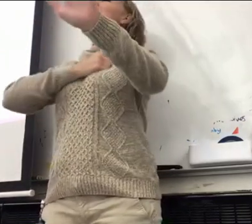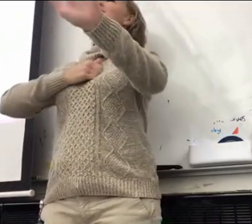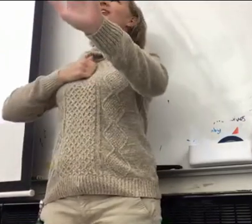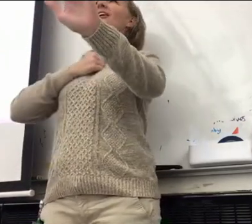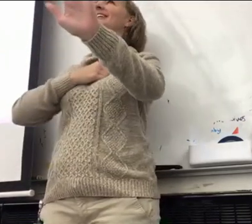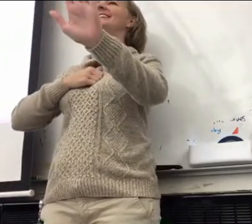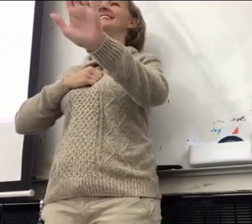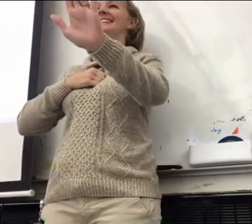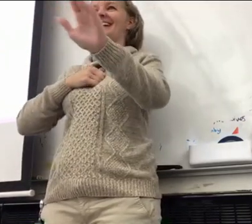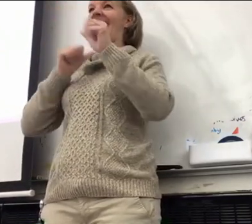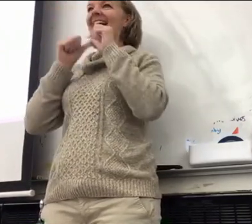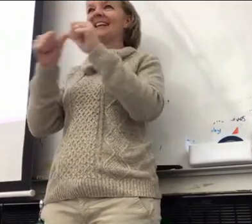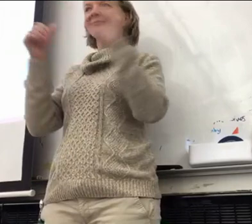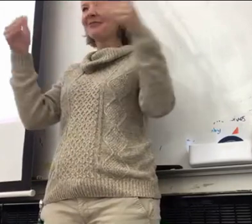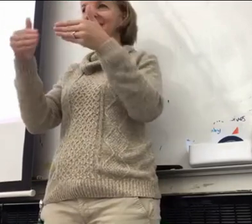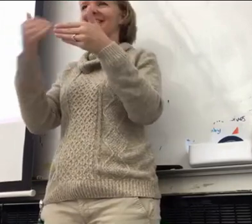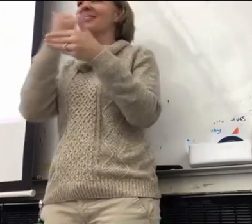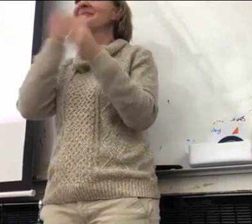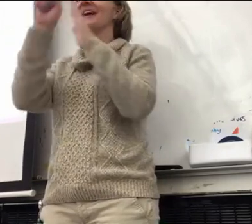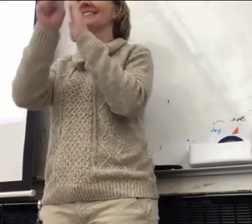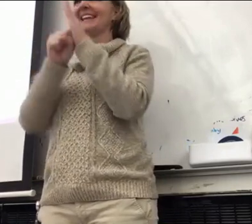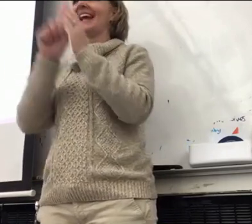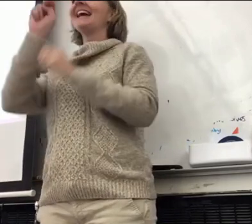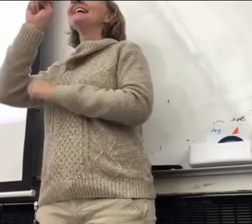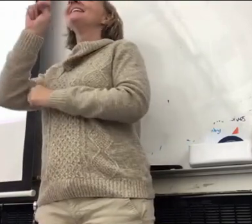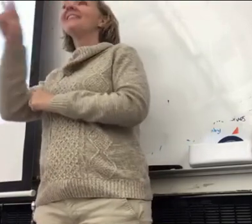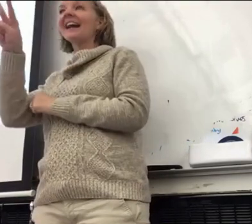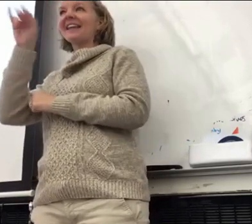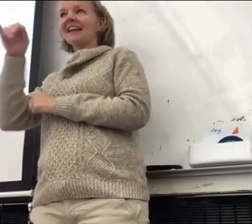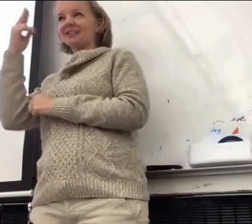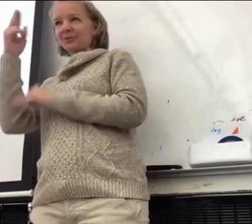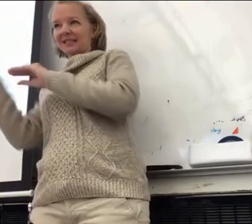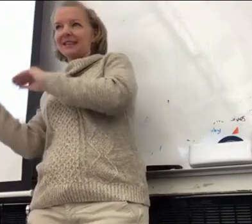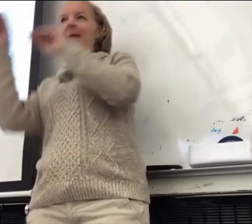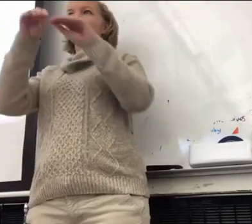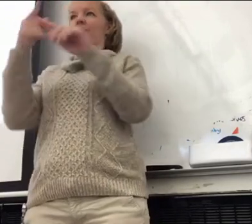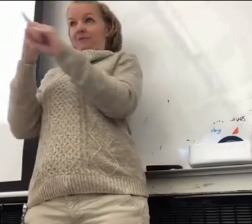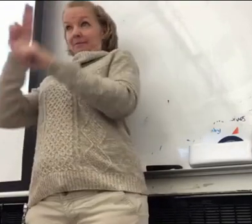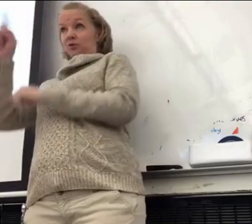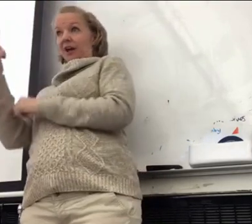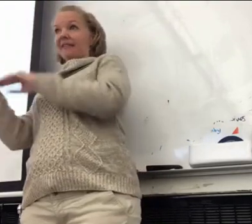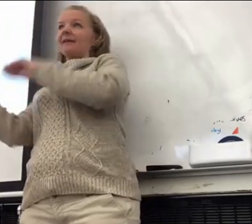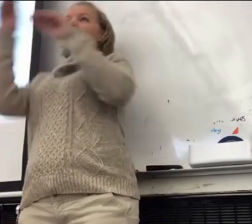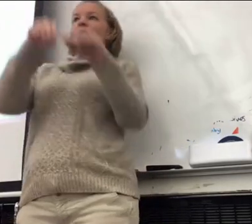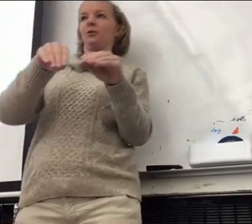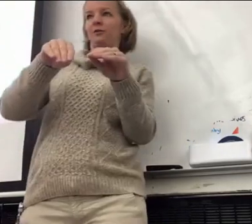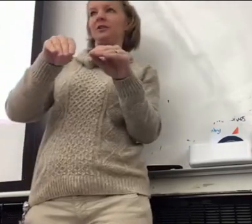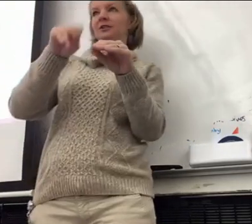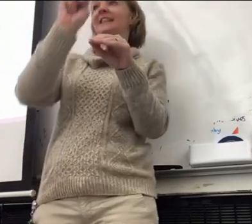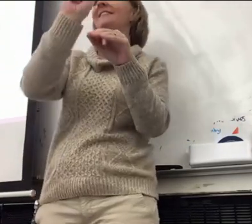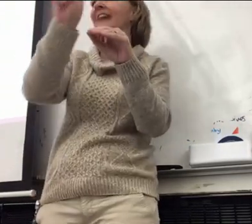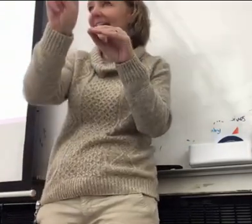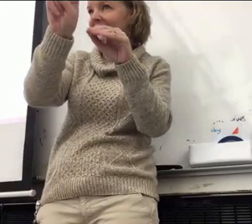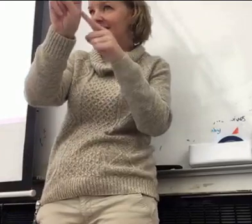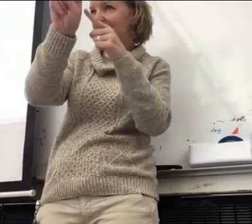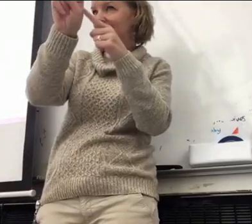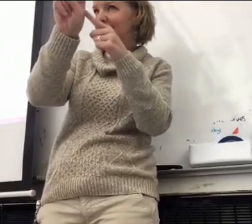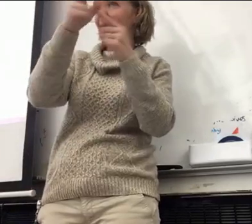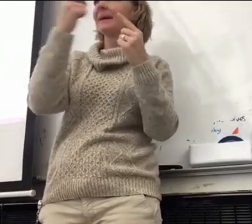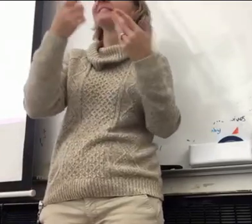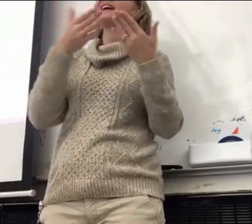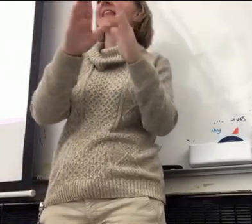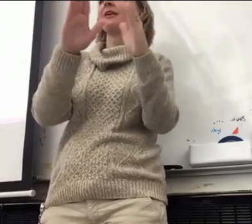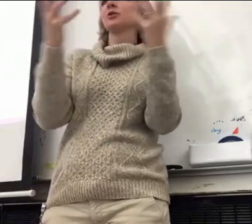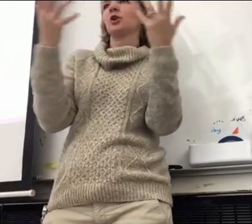going to focus on Arizona because he said it first. Come on, John. Okay, yeah, come on. So, okay,